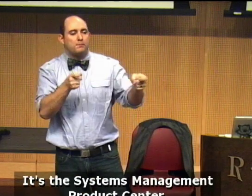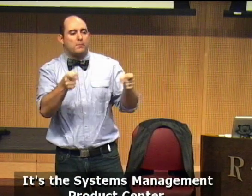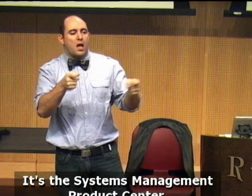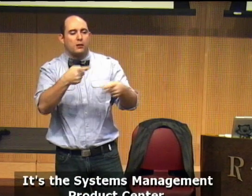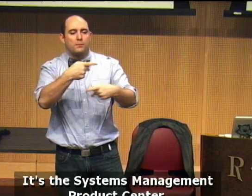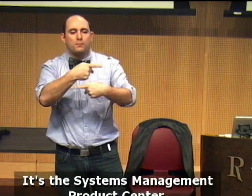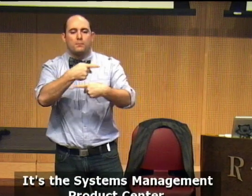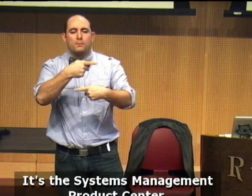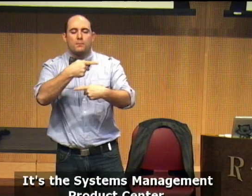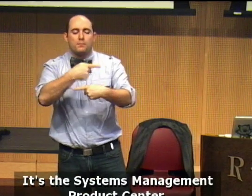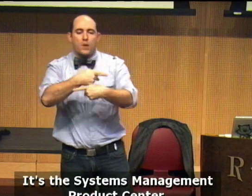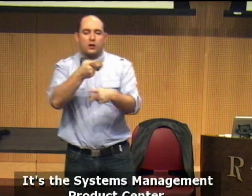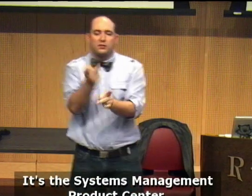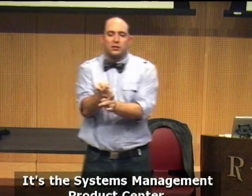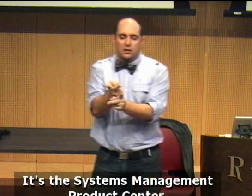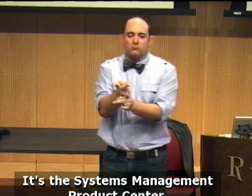Systems Management Product Center.